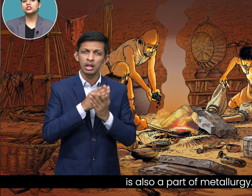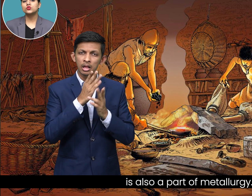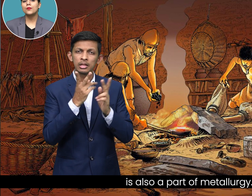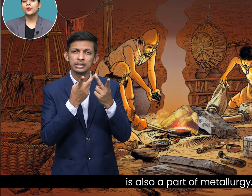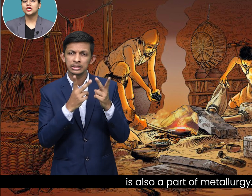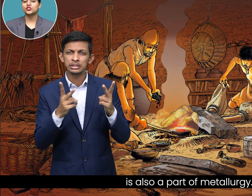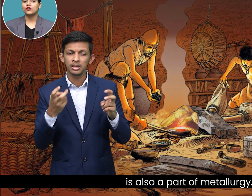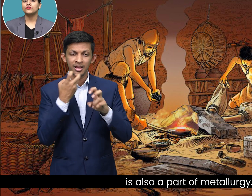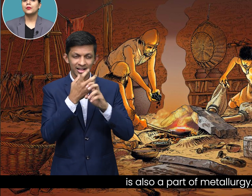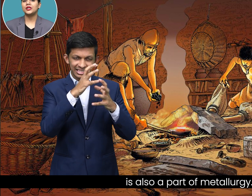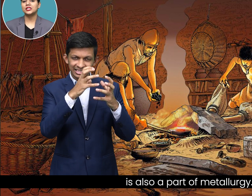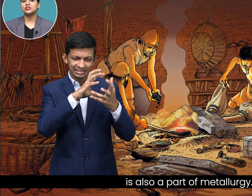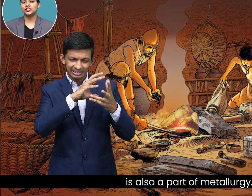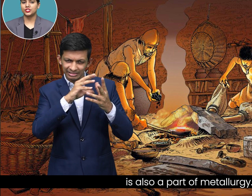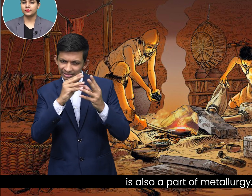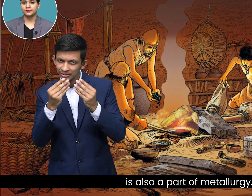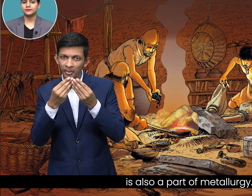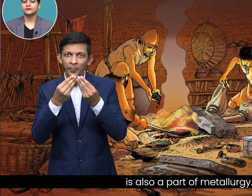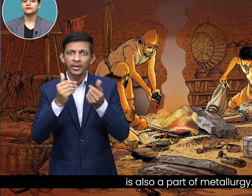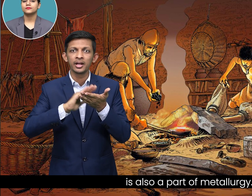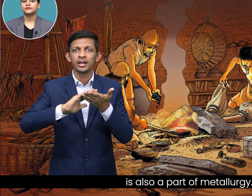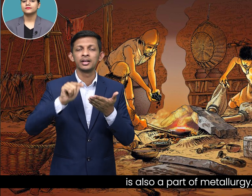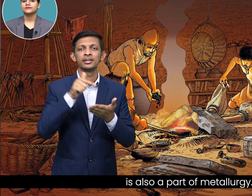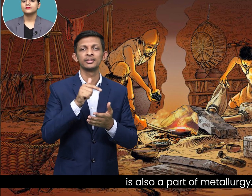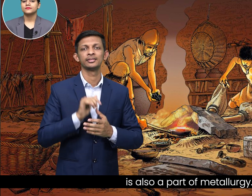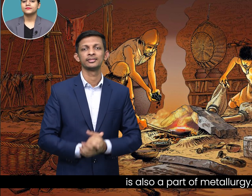is also a part of metallurgy.